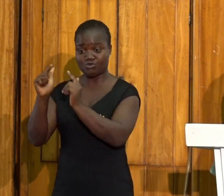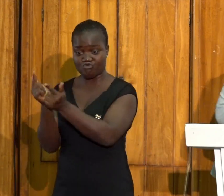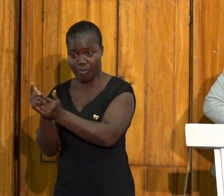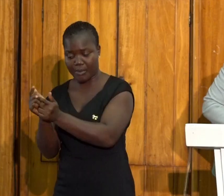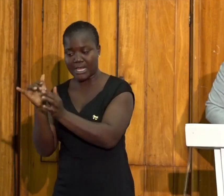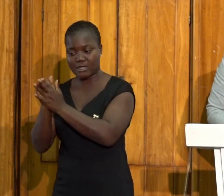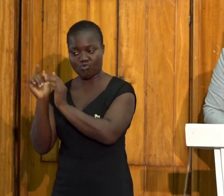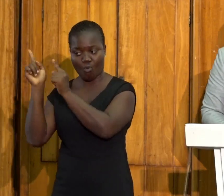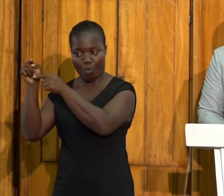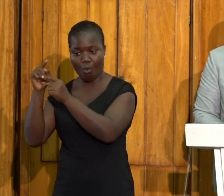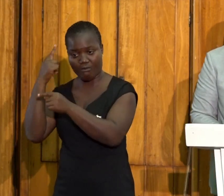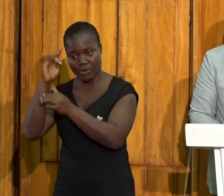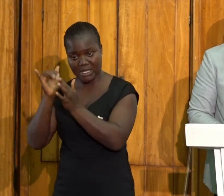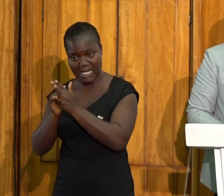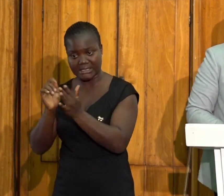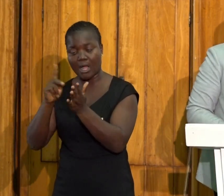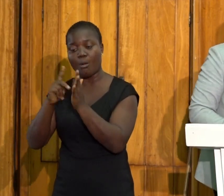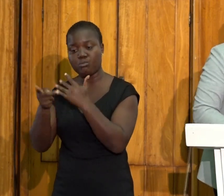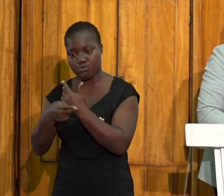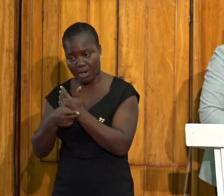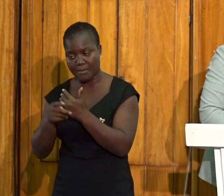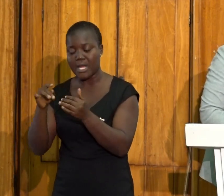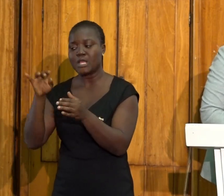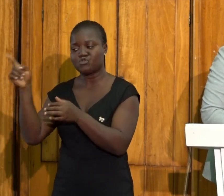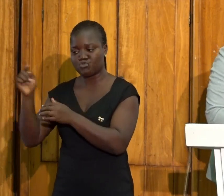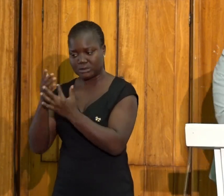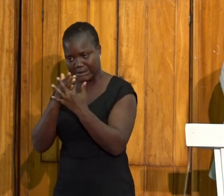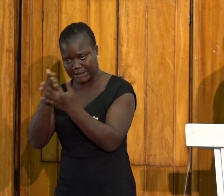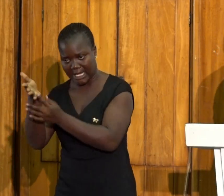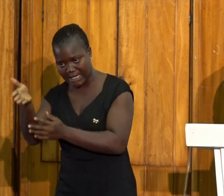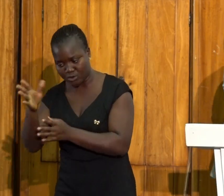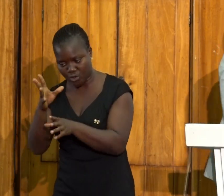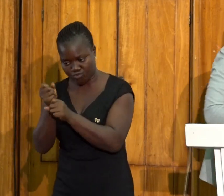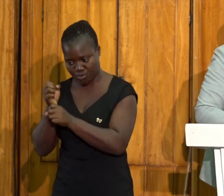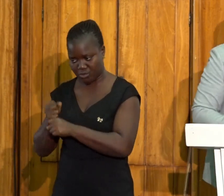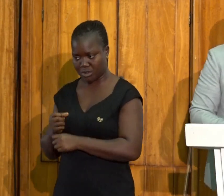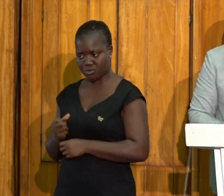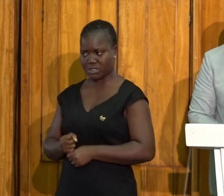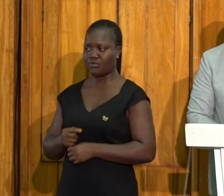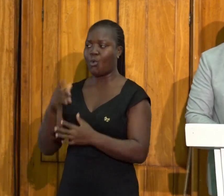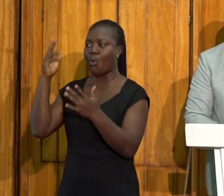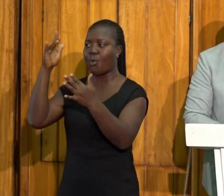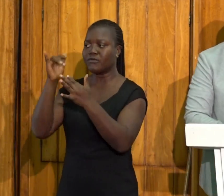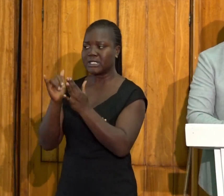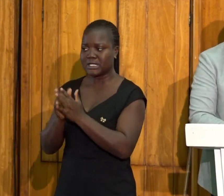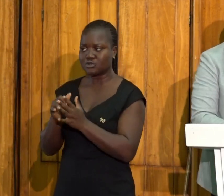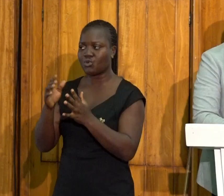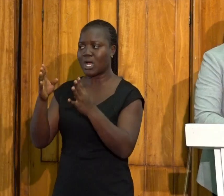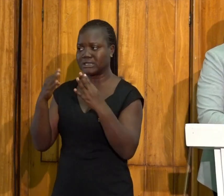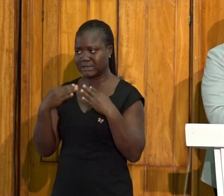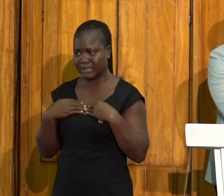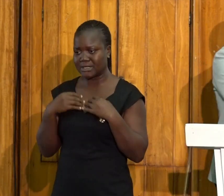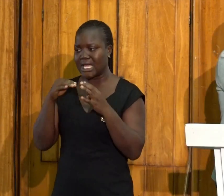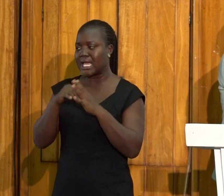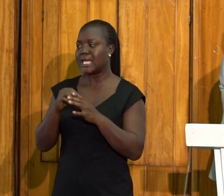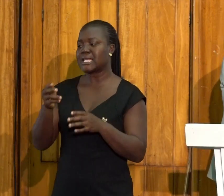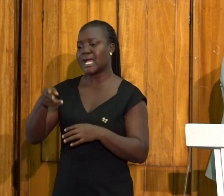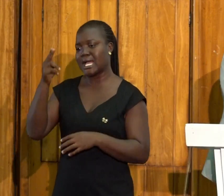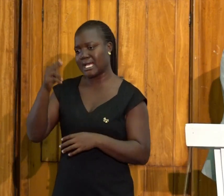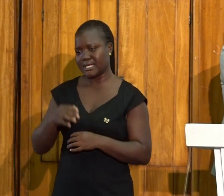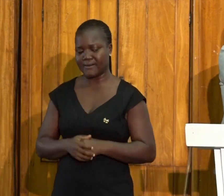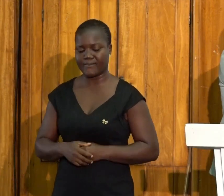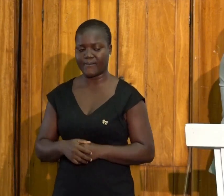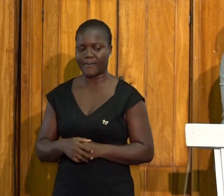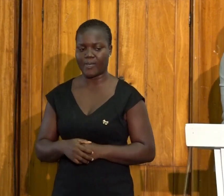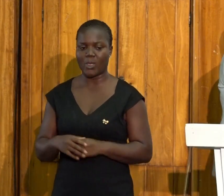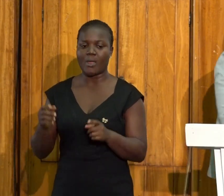for this abstract, and we will be able to share, and we hope that hopefully it will be accepted for IS as well, and we'll be able to share.